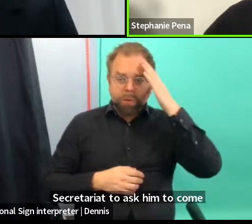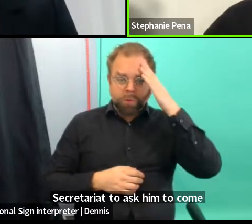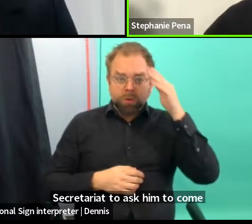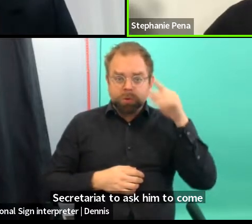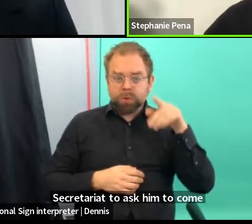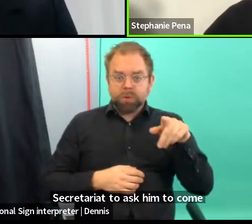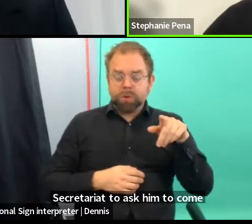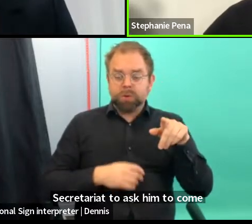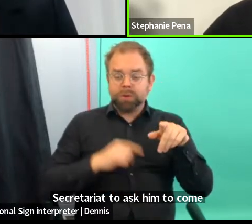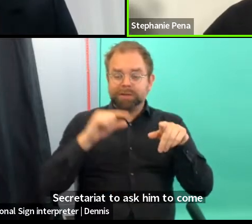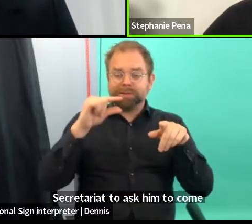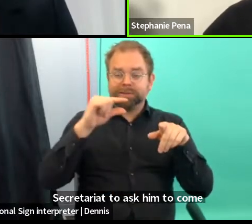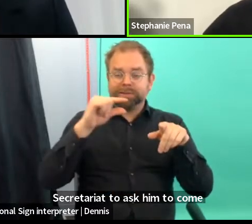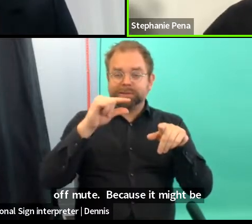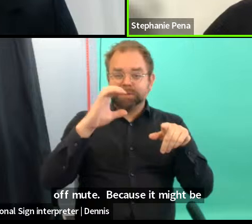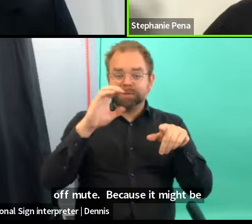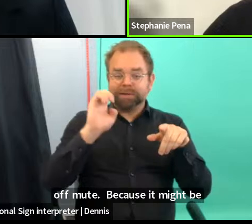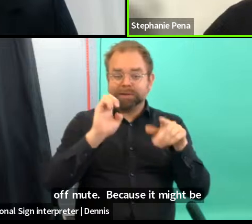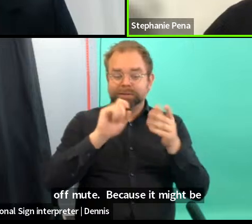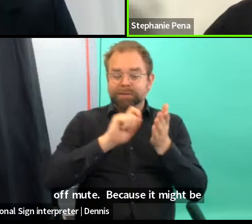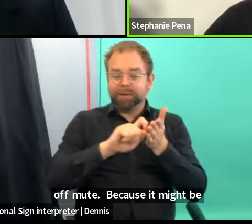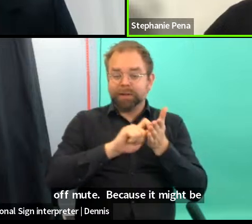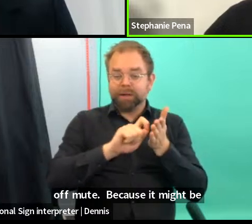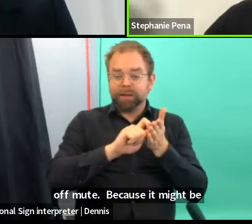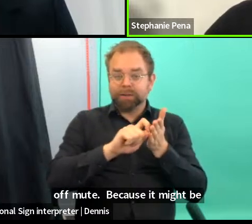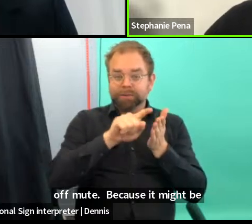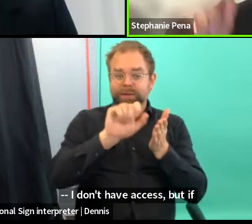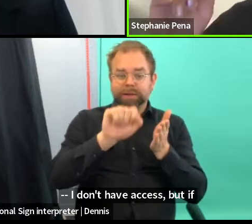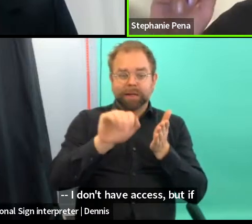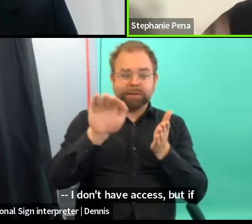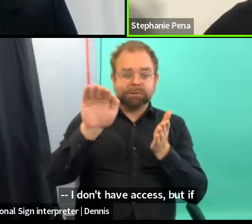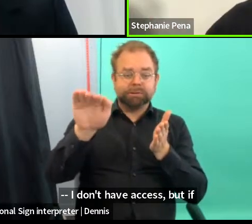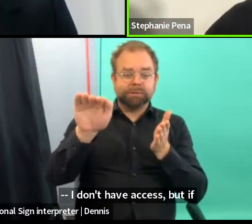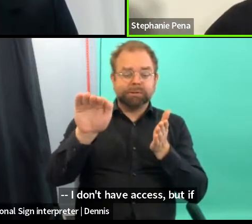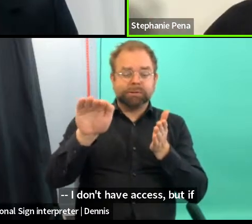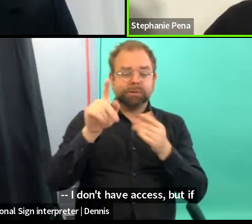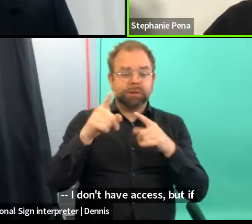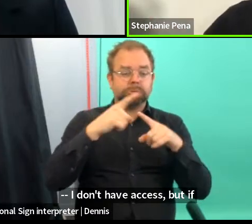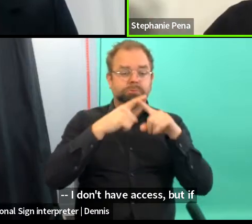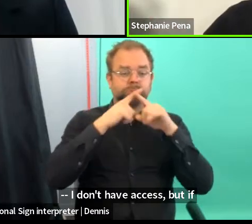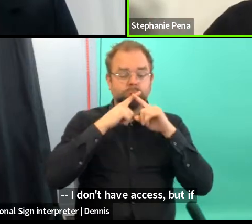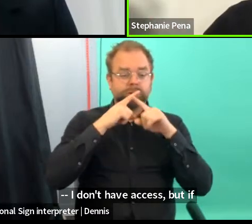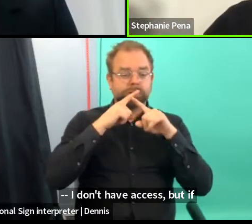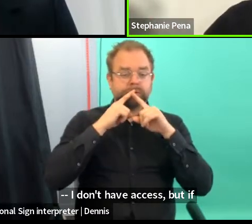don't have access, but if someone is able to ask as a...